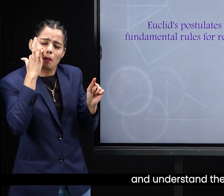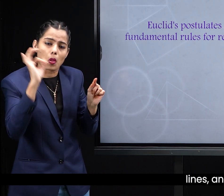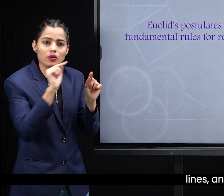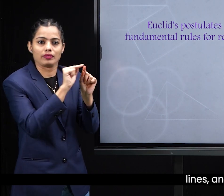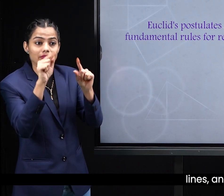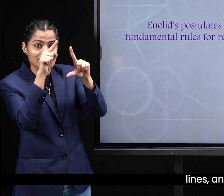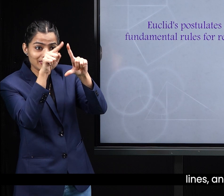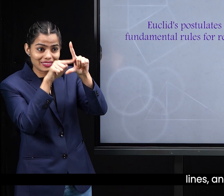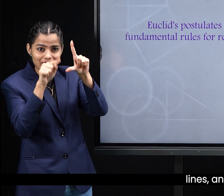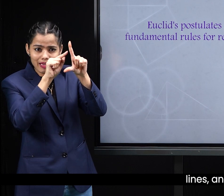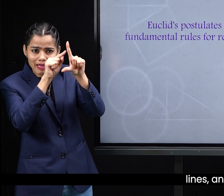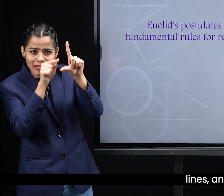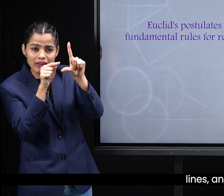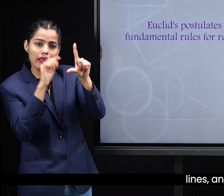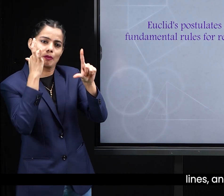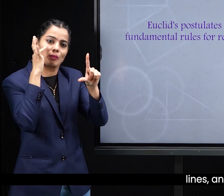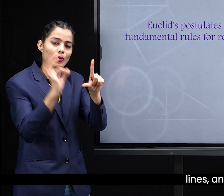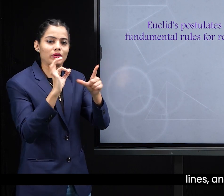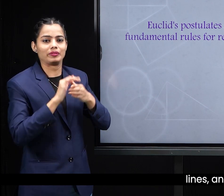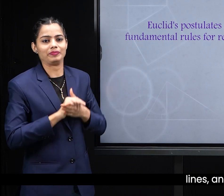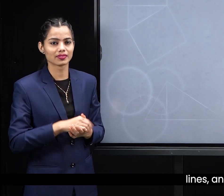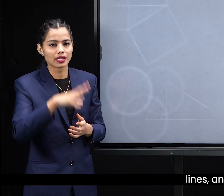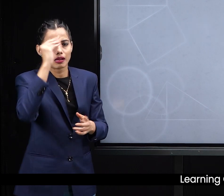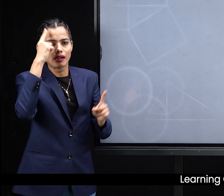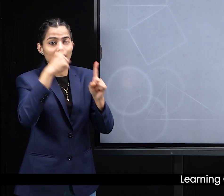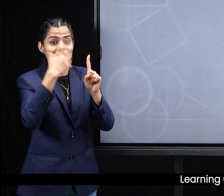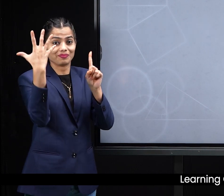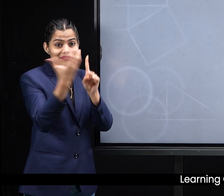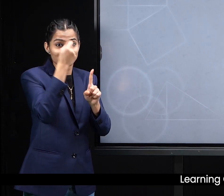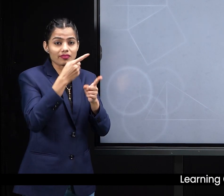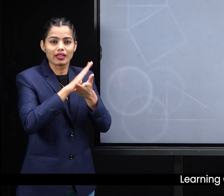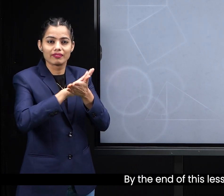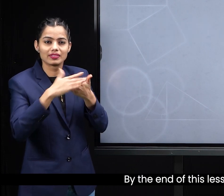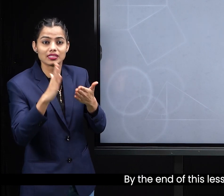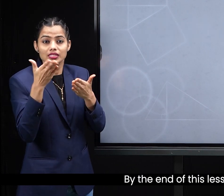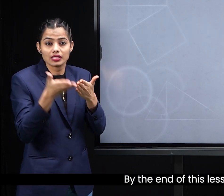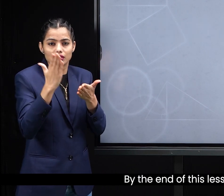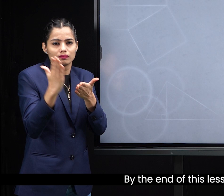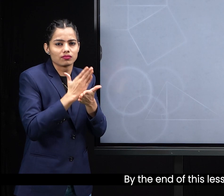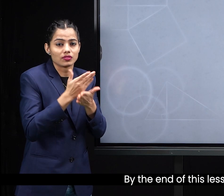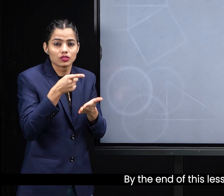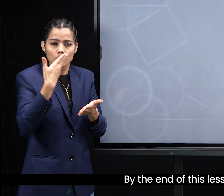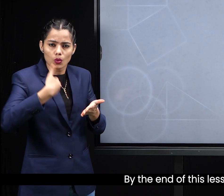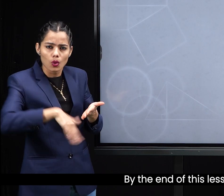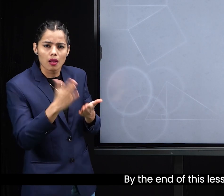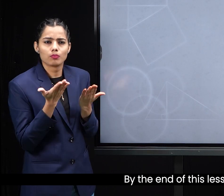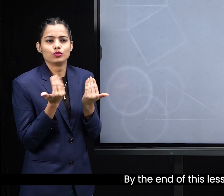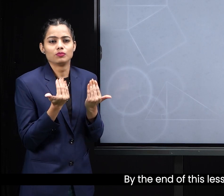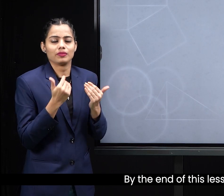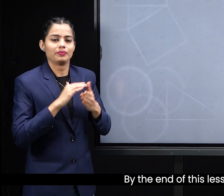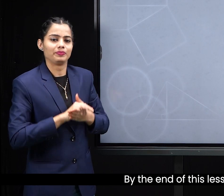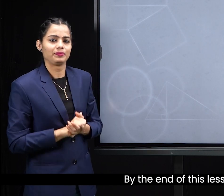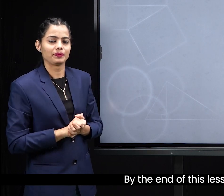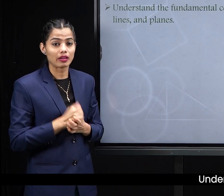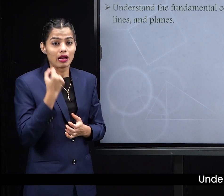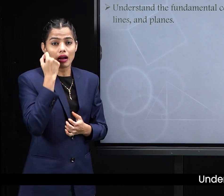points, lines, and angles. Learning outcomes. By the end of this lesson, you will be